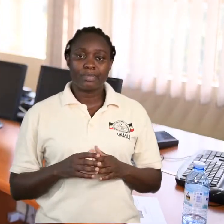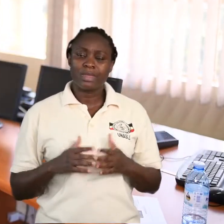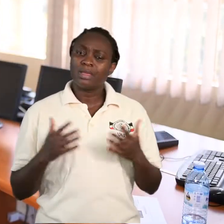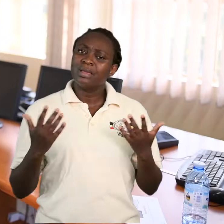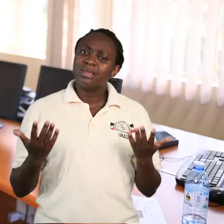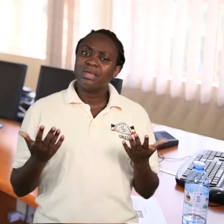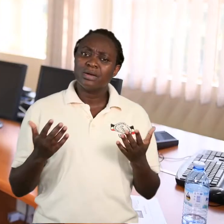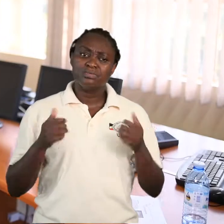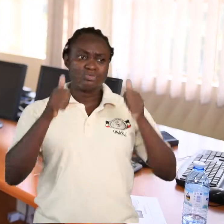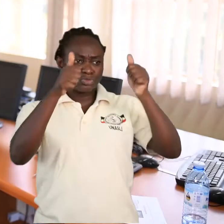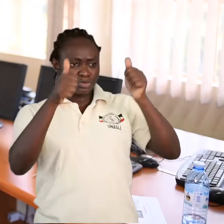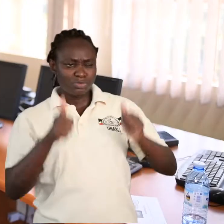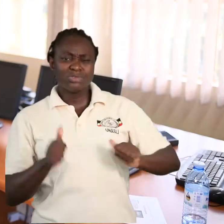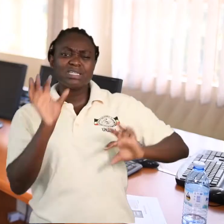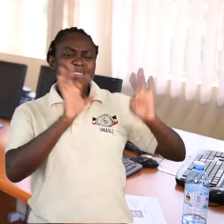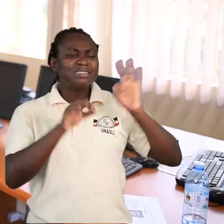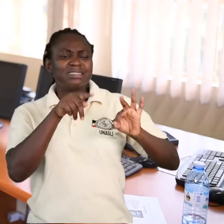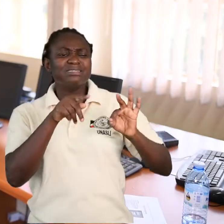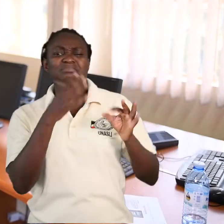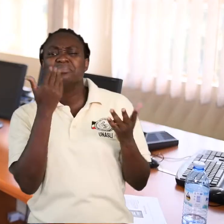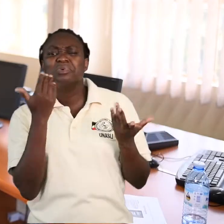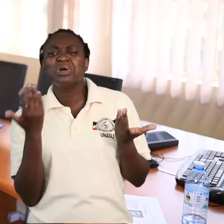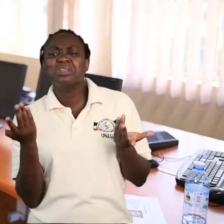Why poster designing?